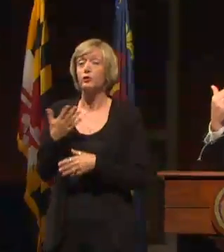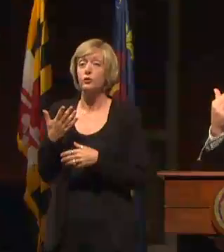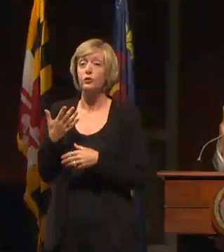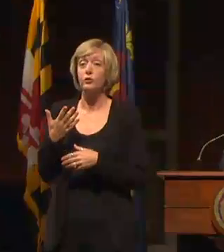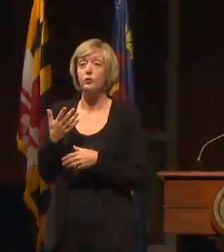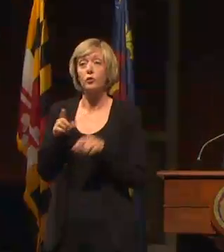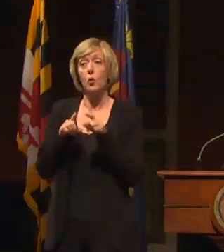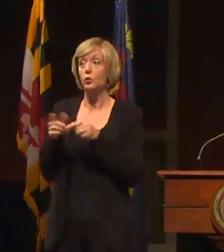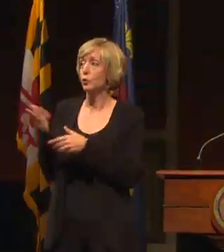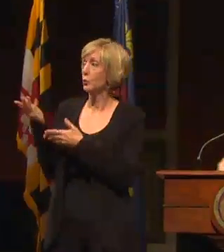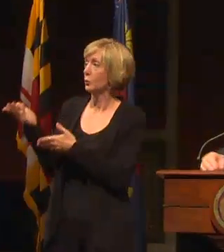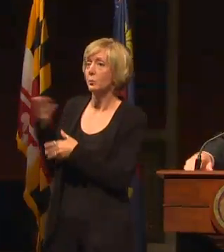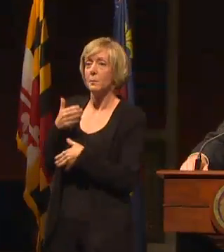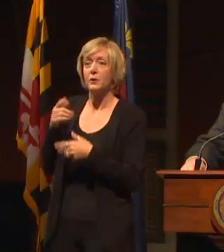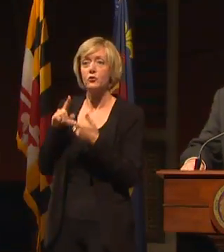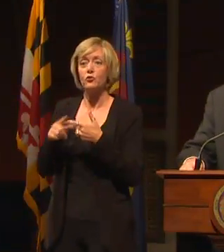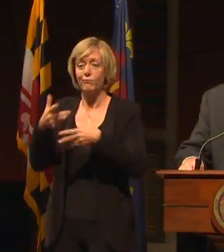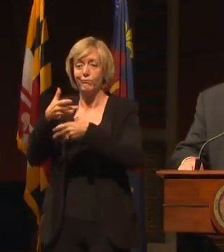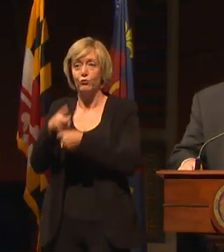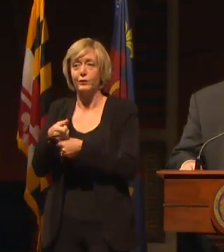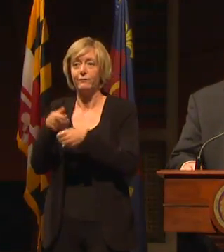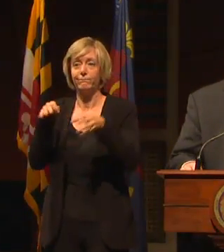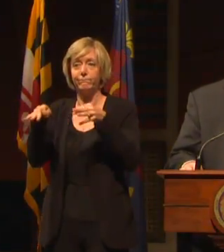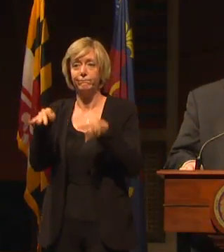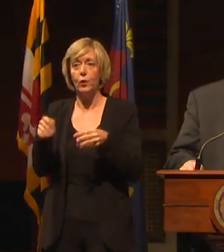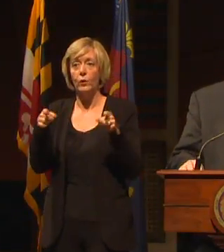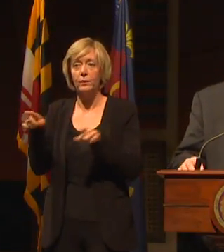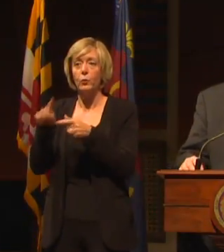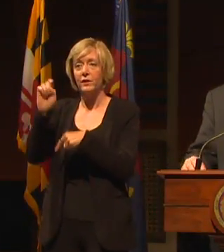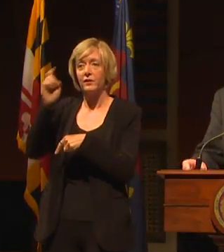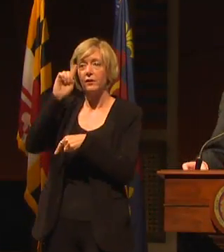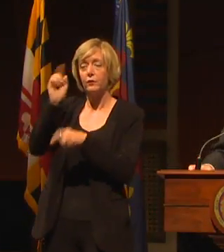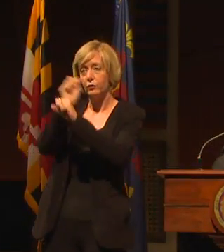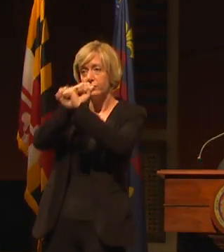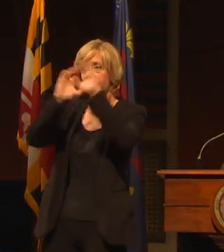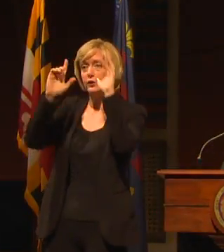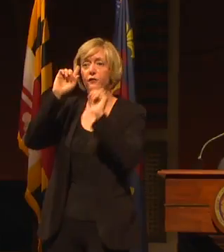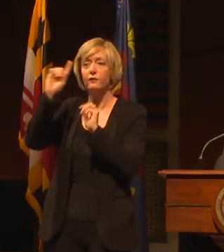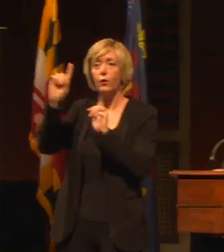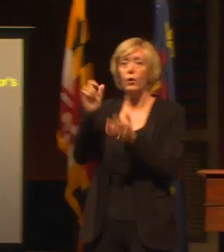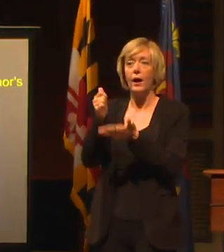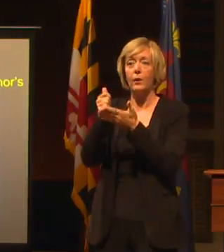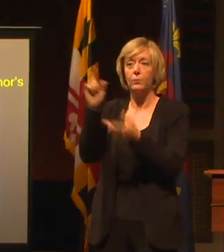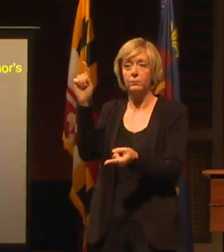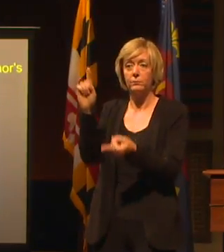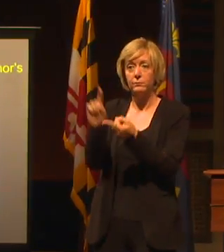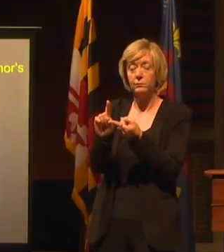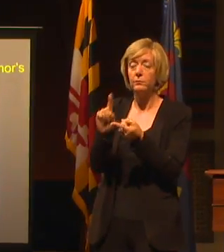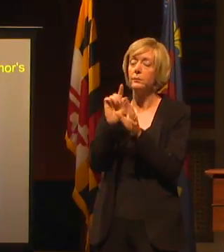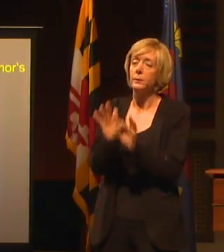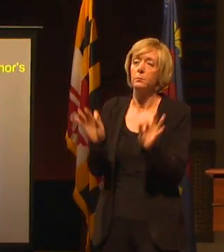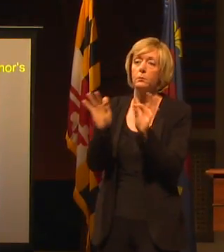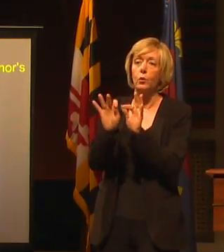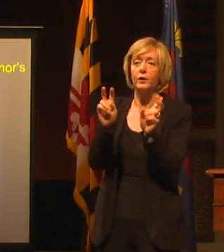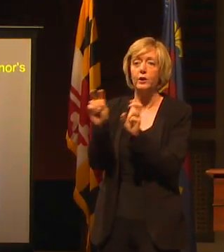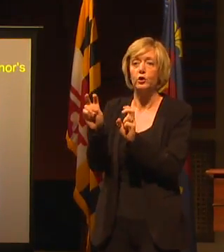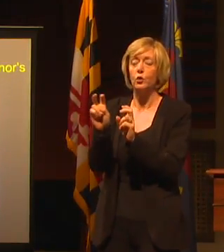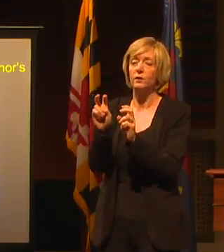our administrator's pleasure to be able to brief the Cabinet on the Governor's vision for addressing this important issue